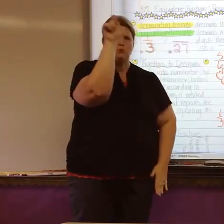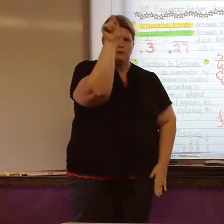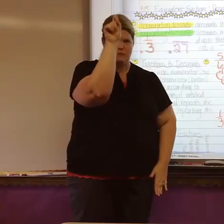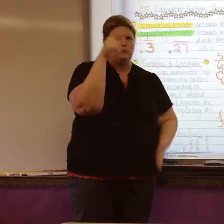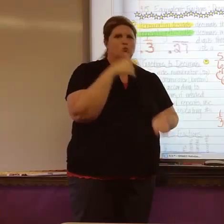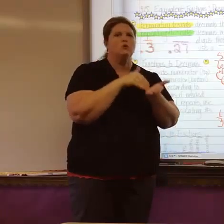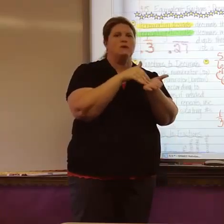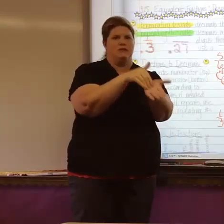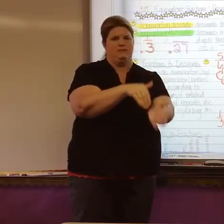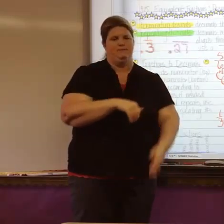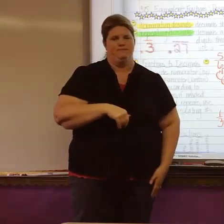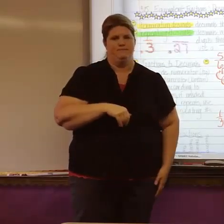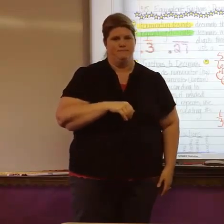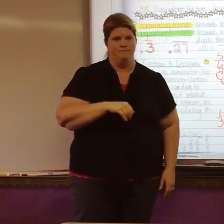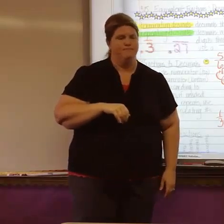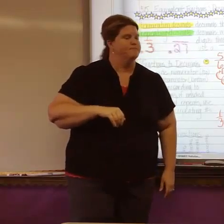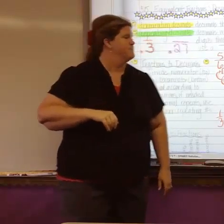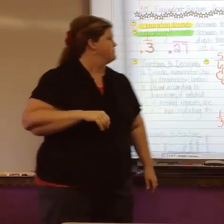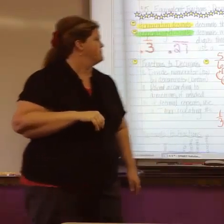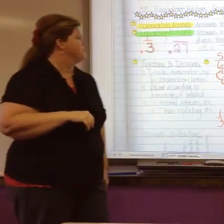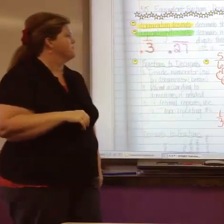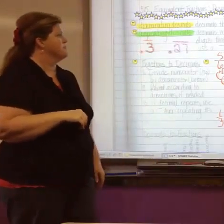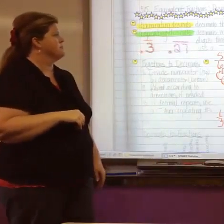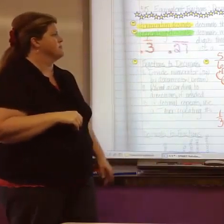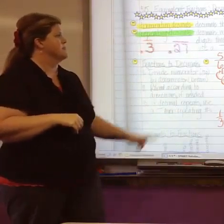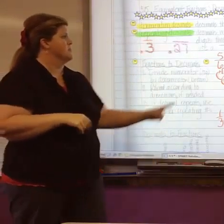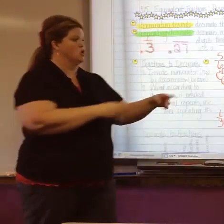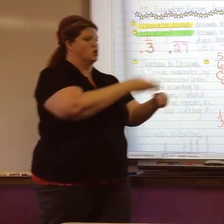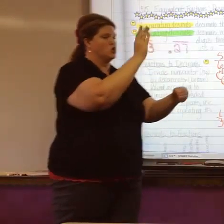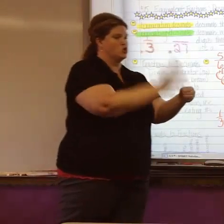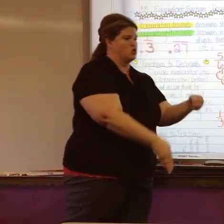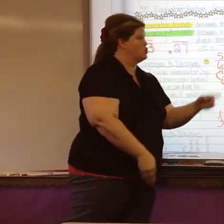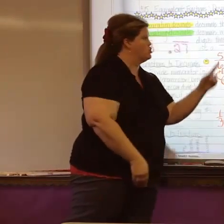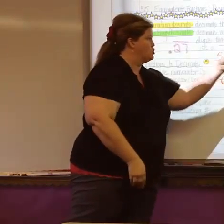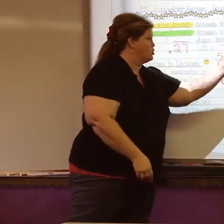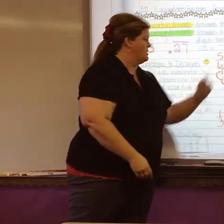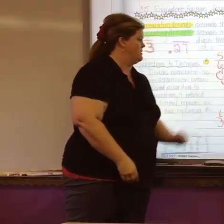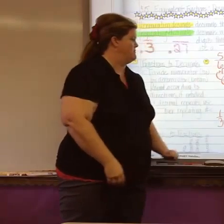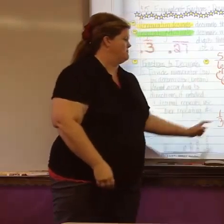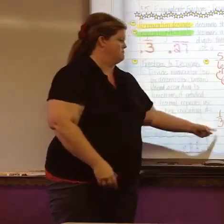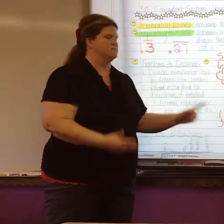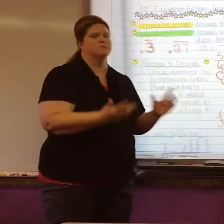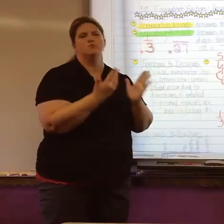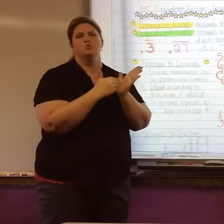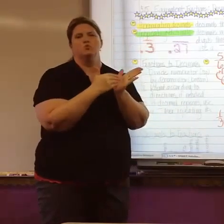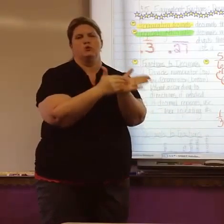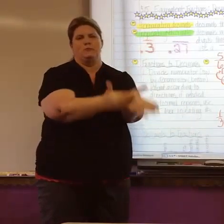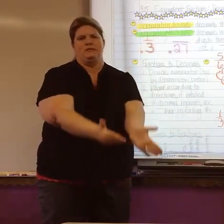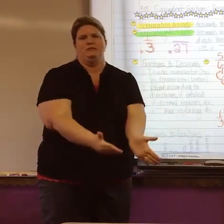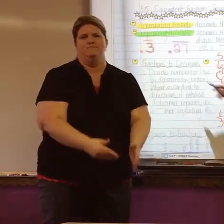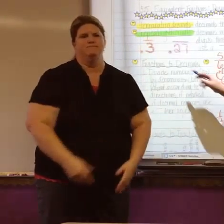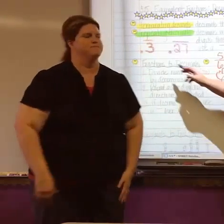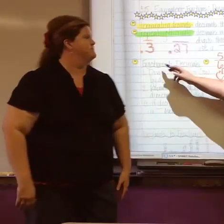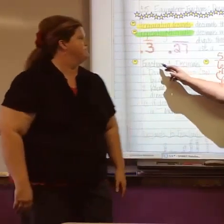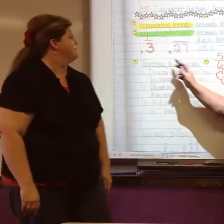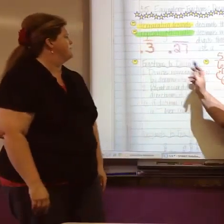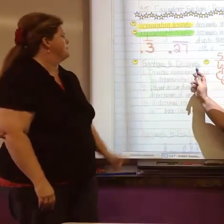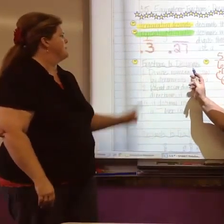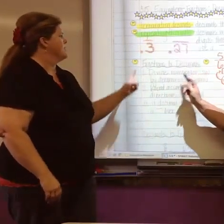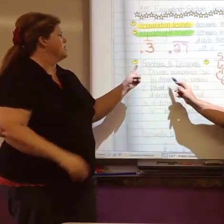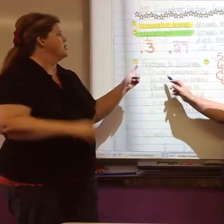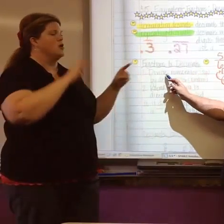of it. Okay? Difference between terminating, finishes, repeating, continues. Fraction